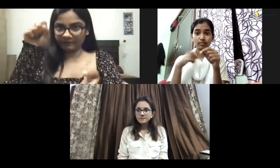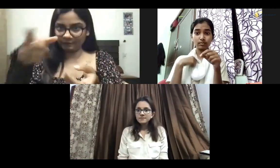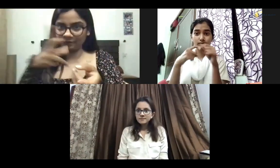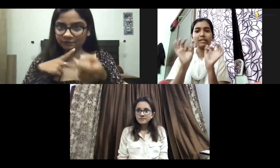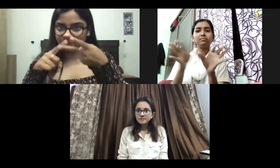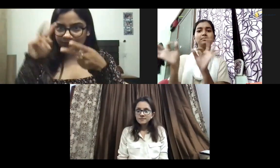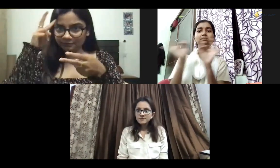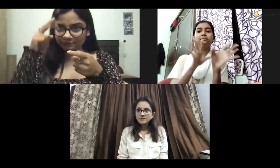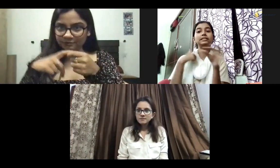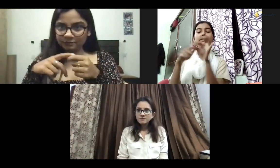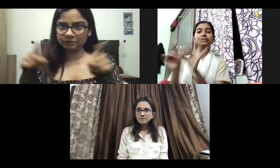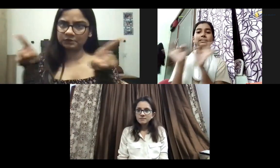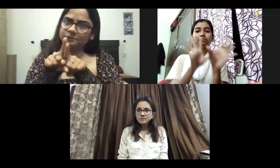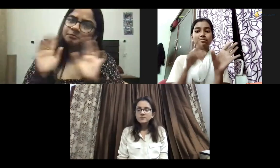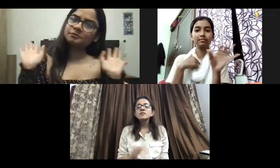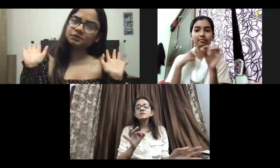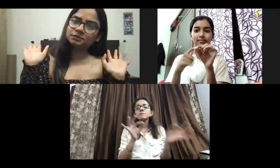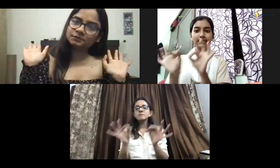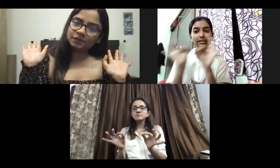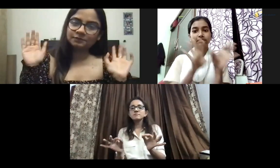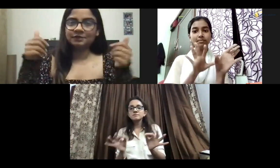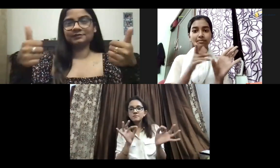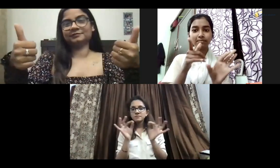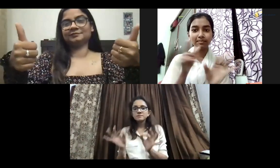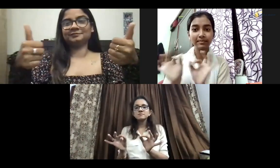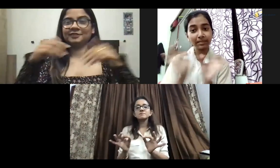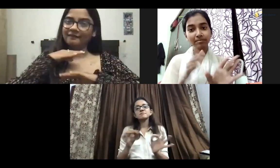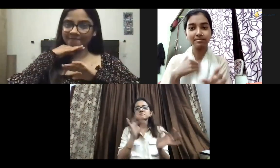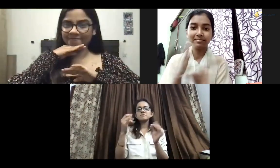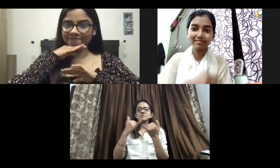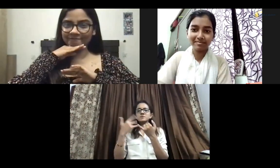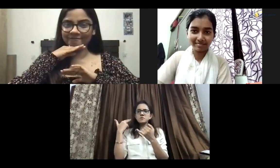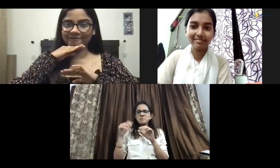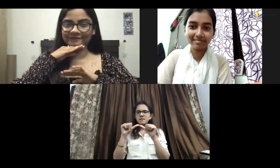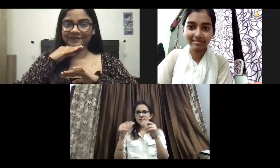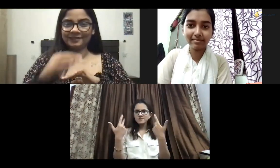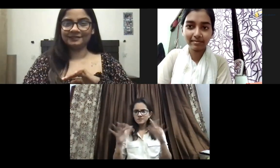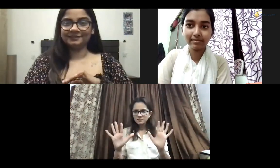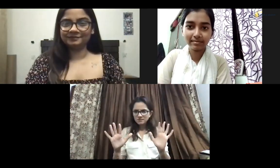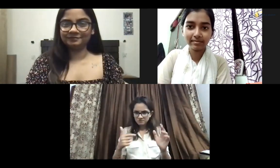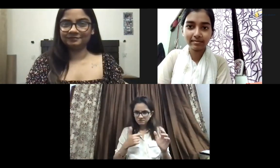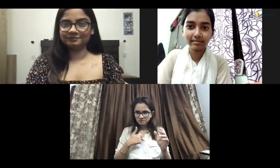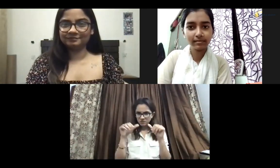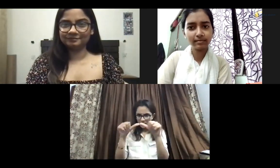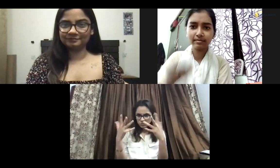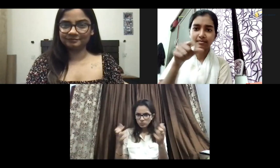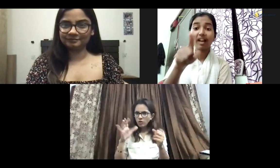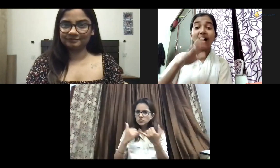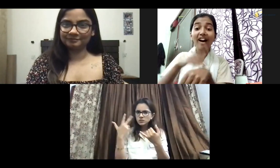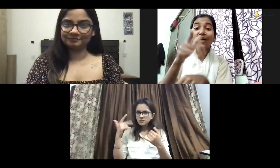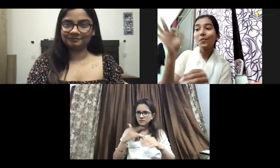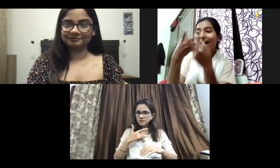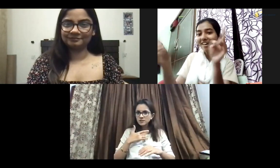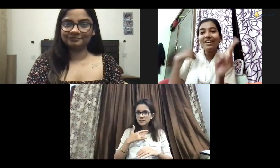Yashmin? Fatima, you can ask her questions. The same questions I want to ask from Surbi. The same questions. So, Damni answered you, na?